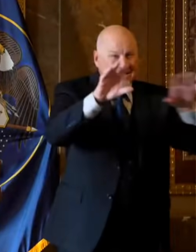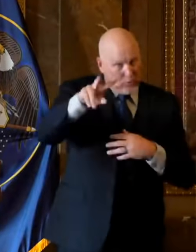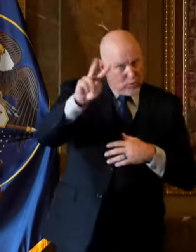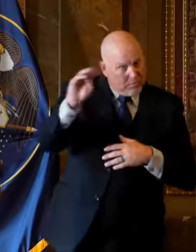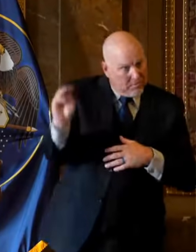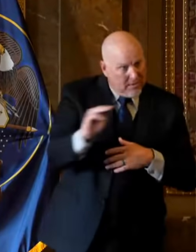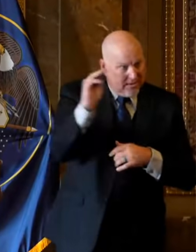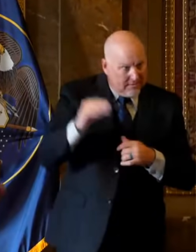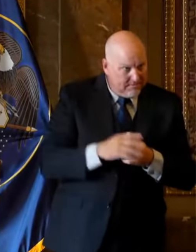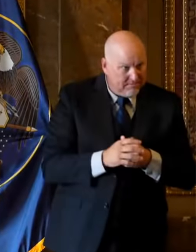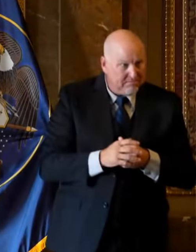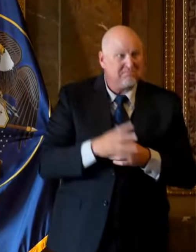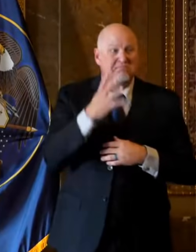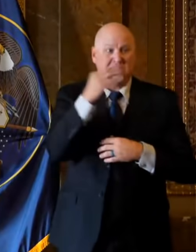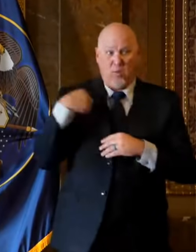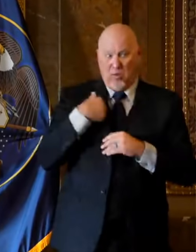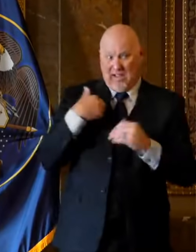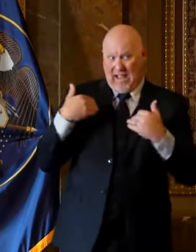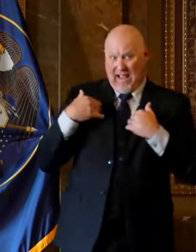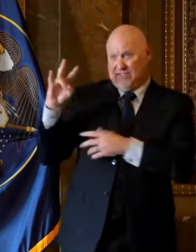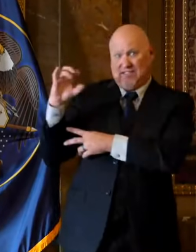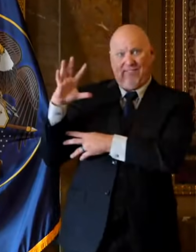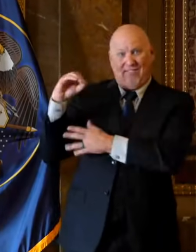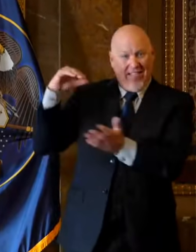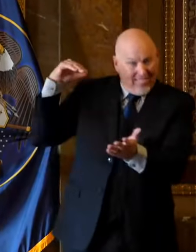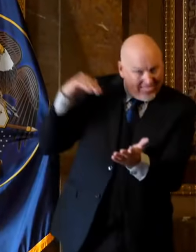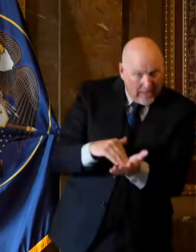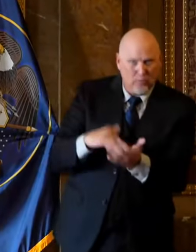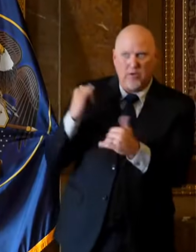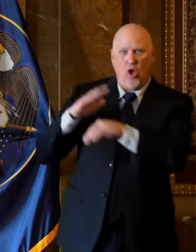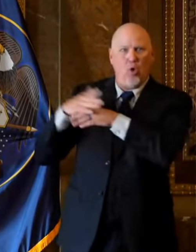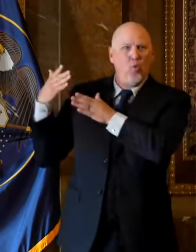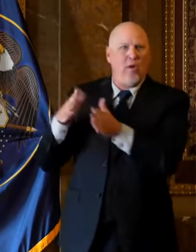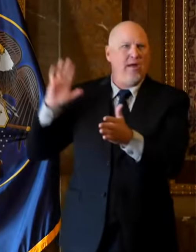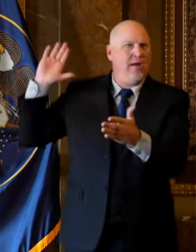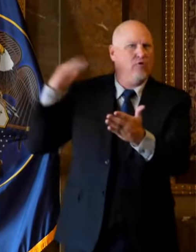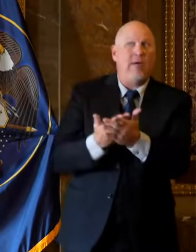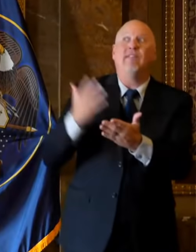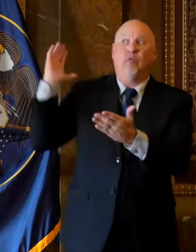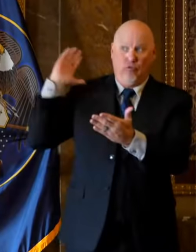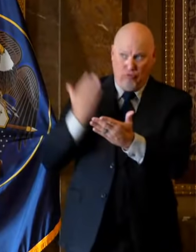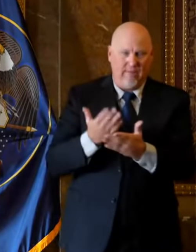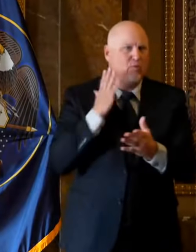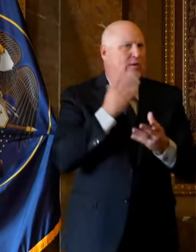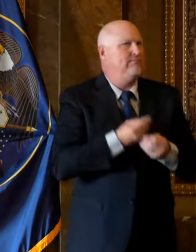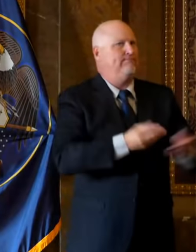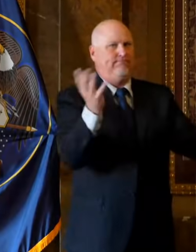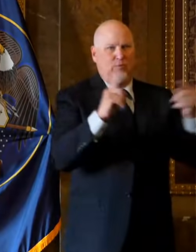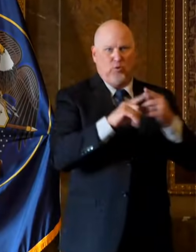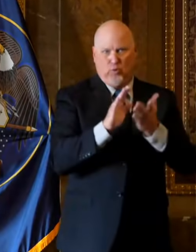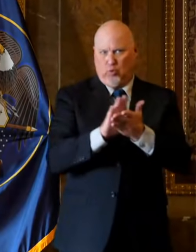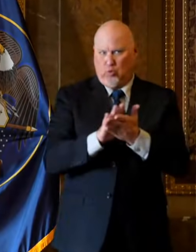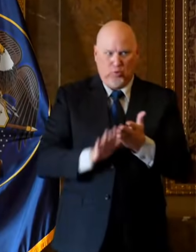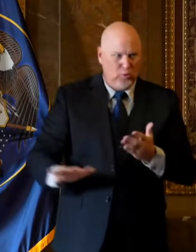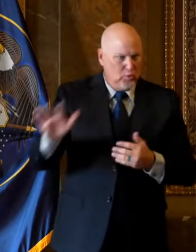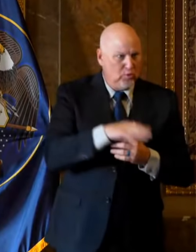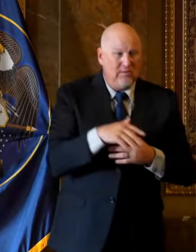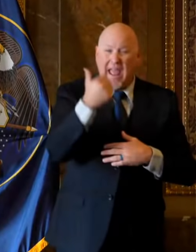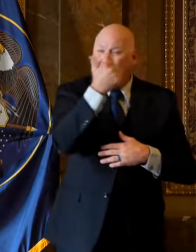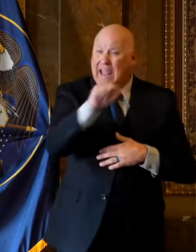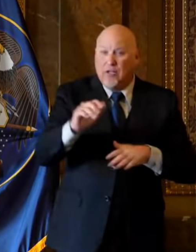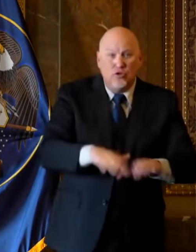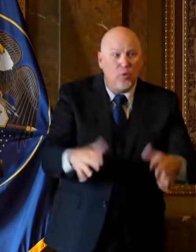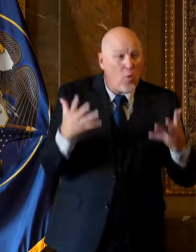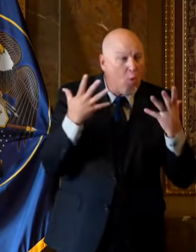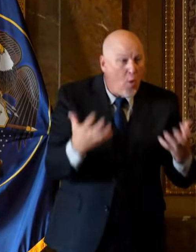their way. And those are available to any child who wants one, or any parent who wants their child to have one.